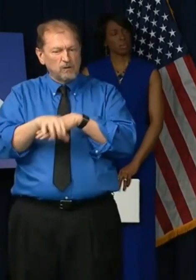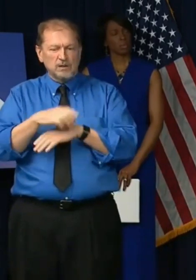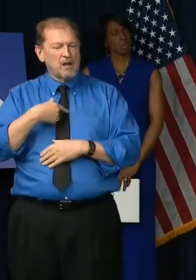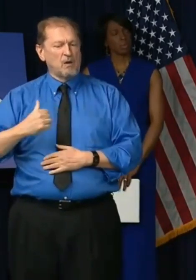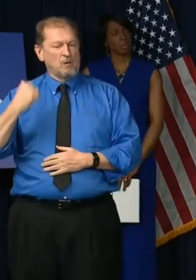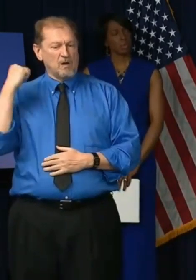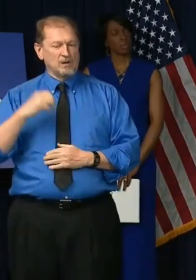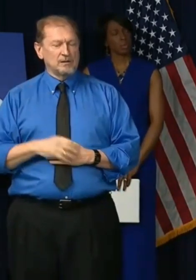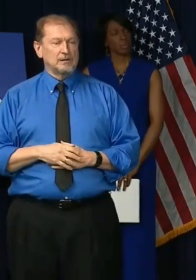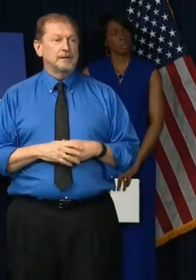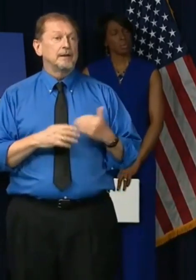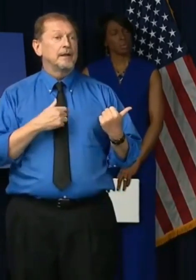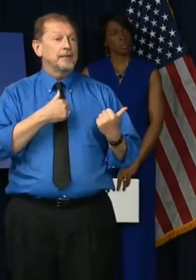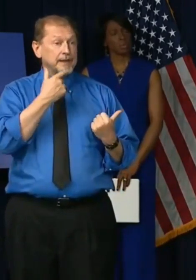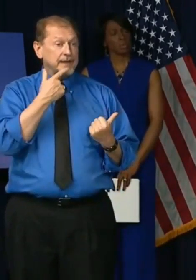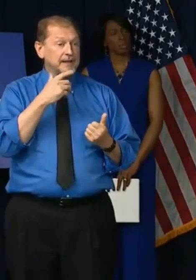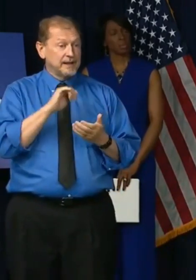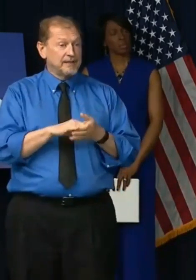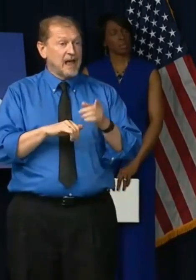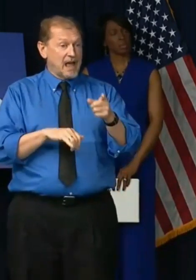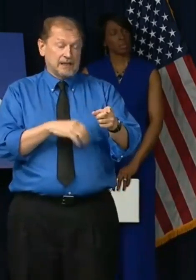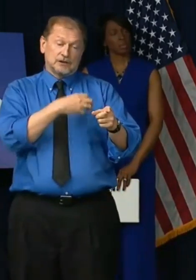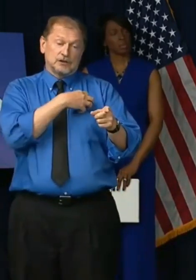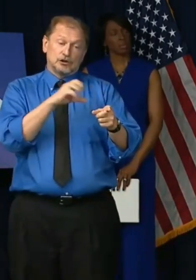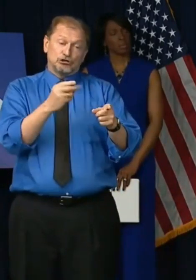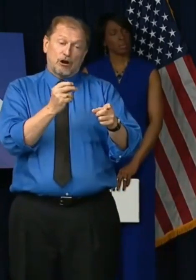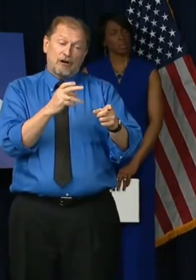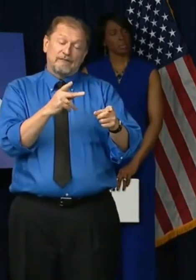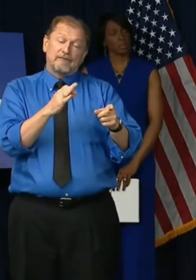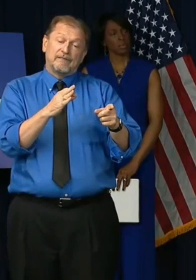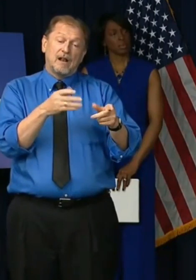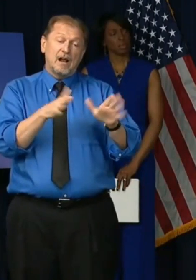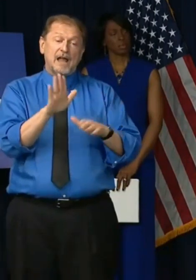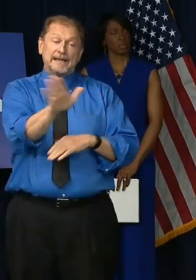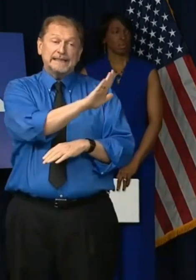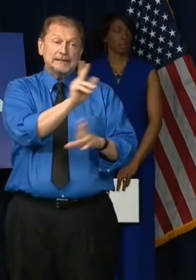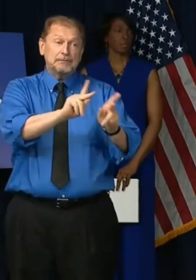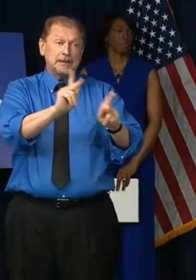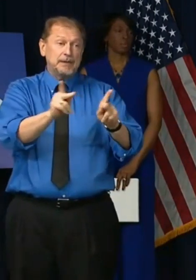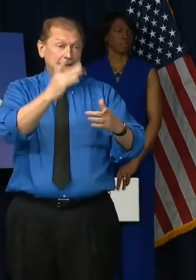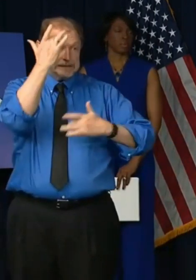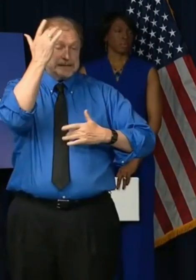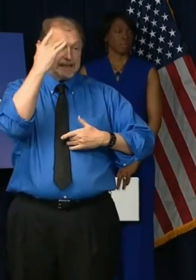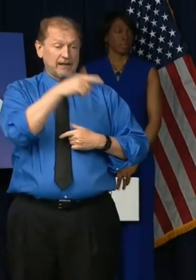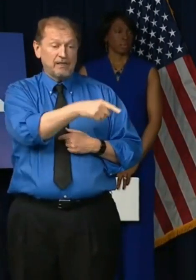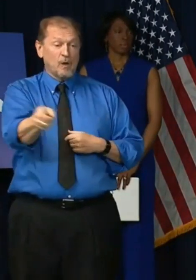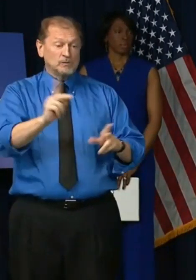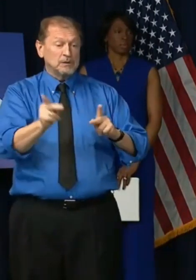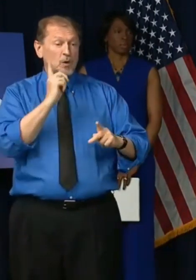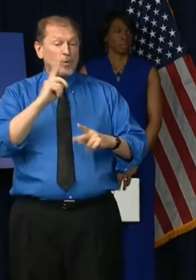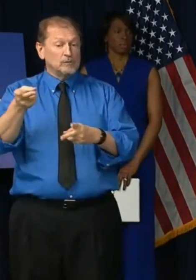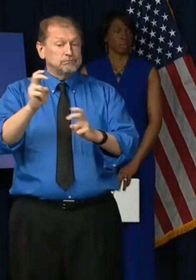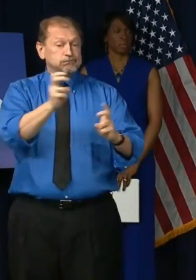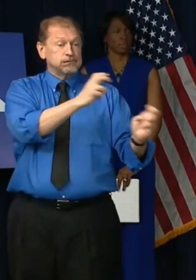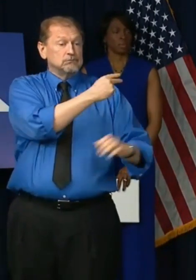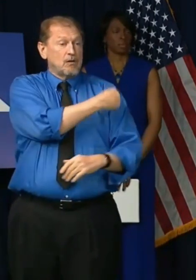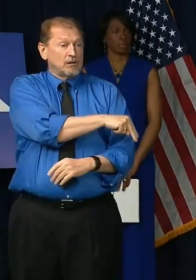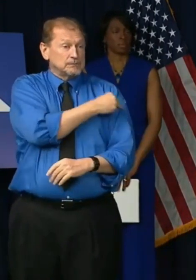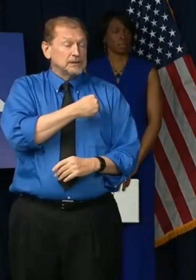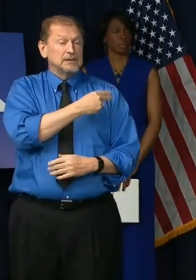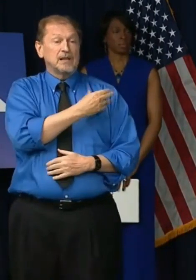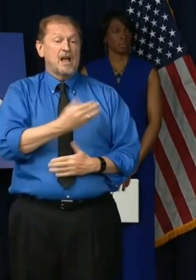that then the sheriff is going to let people get sick, and there are going to be people who end up in the hospital and maybe even people